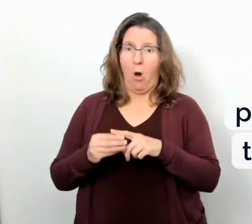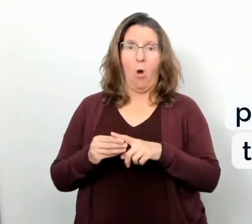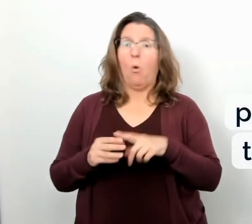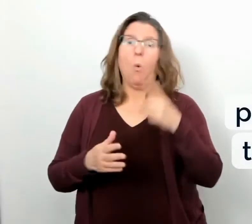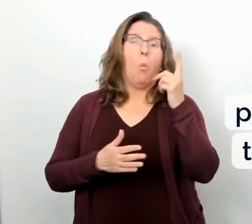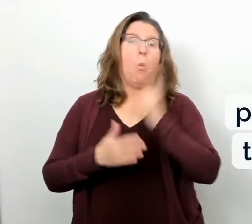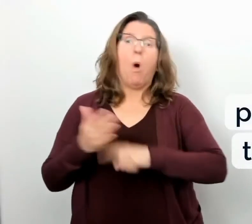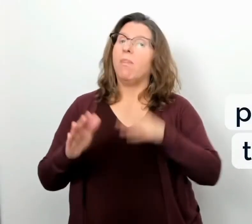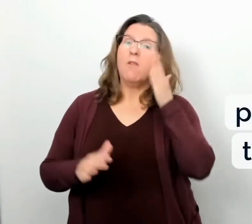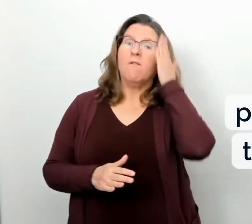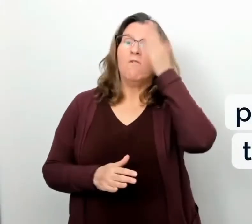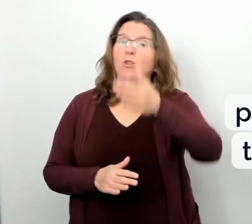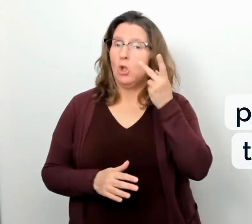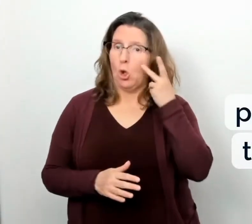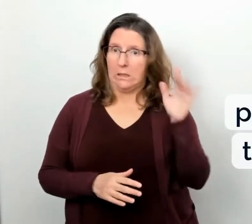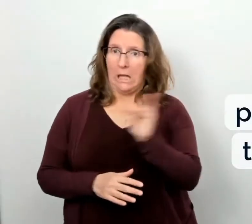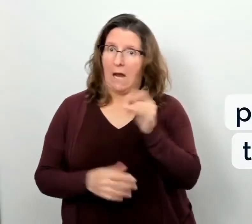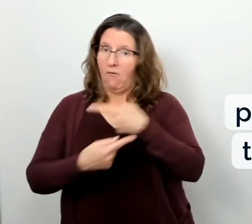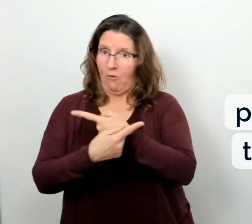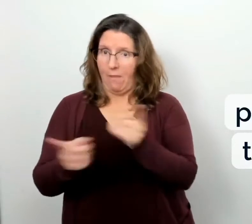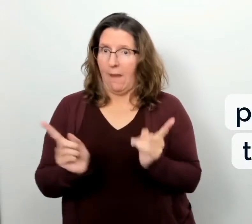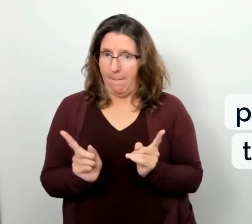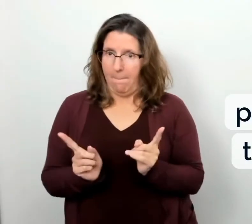Let's consider future prospects for this group of students.